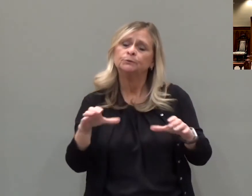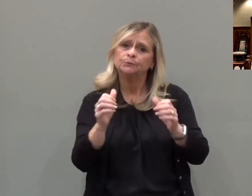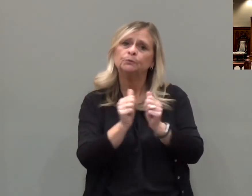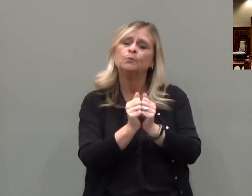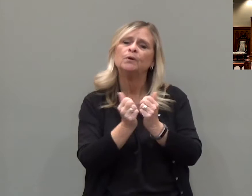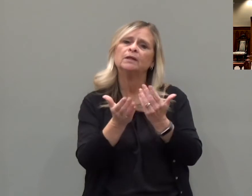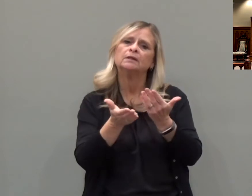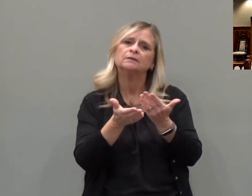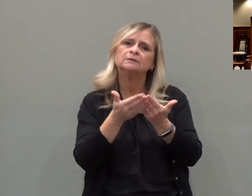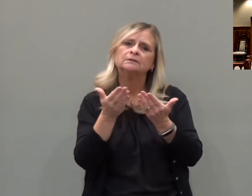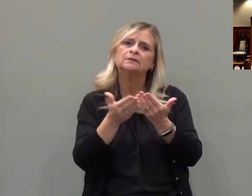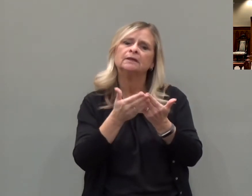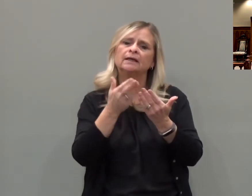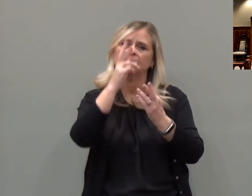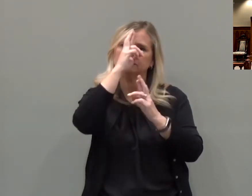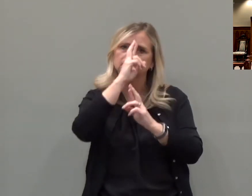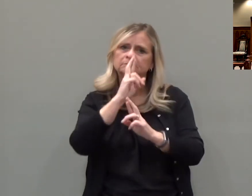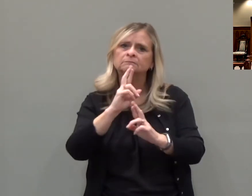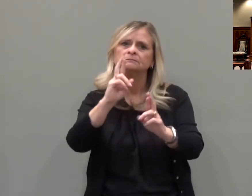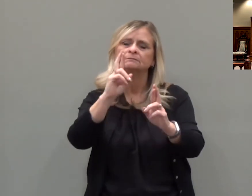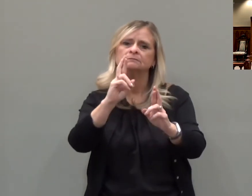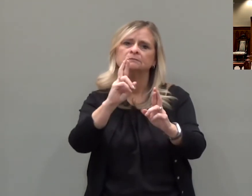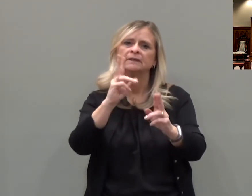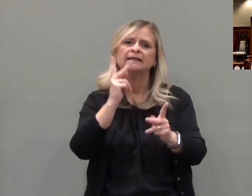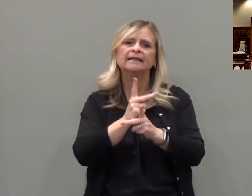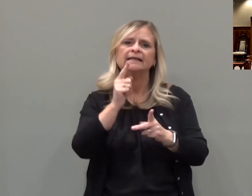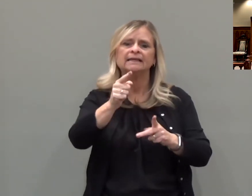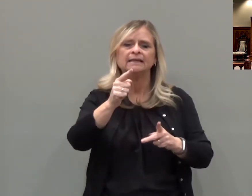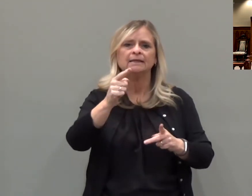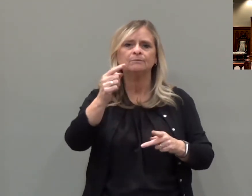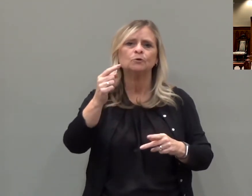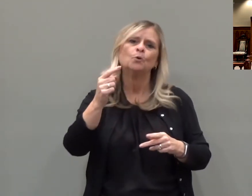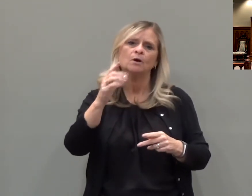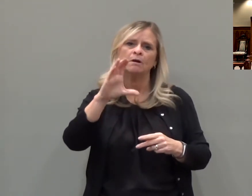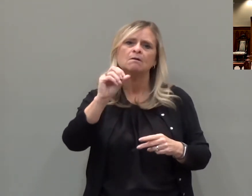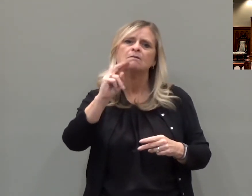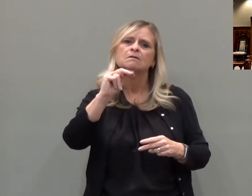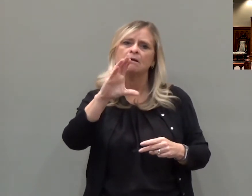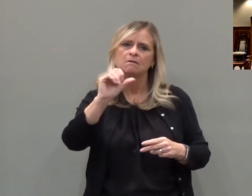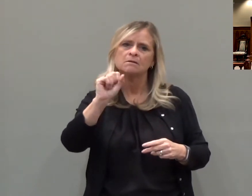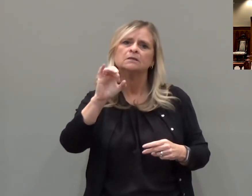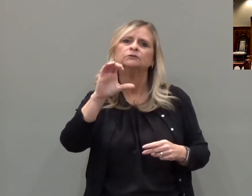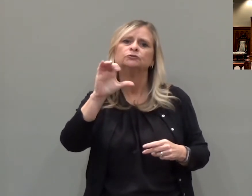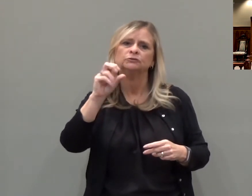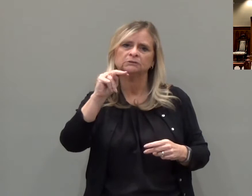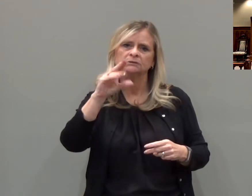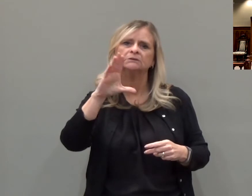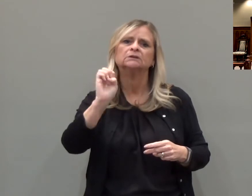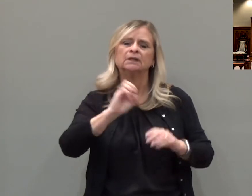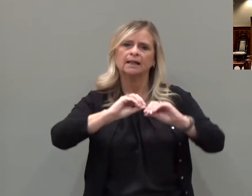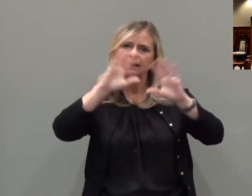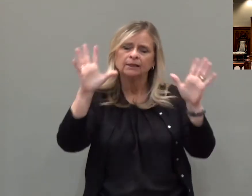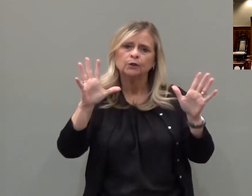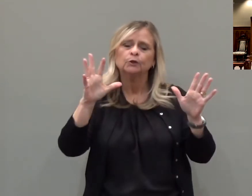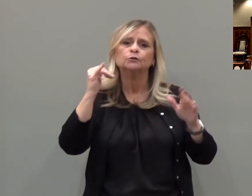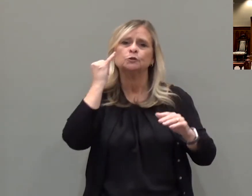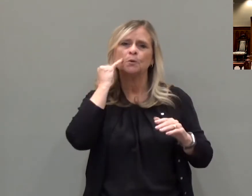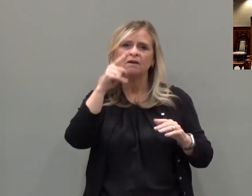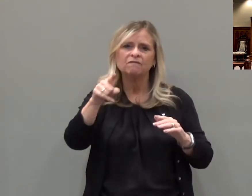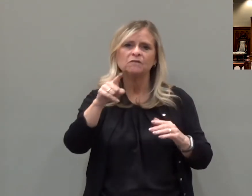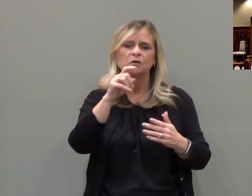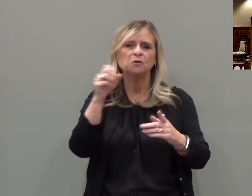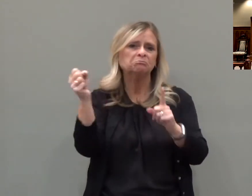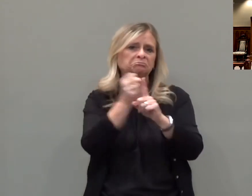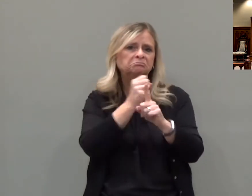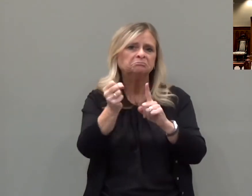gentleness and reverence. Keep your conscience clear, so that when you are maligned, those who abuse you